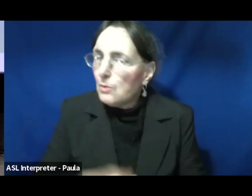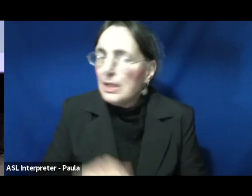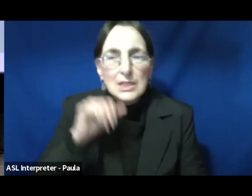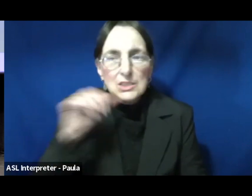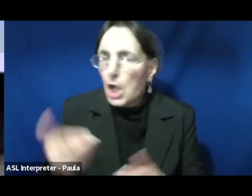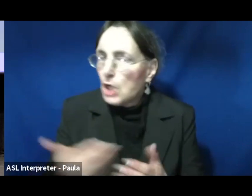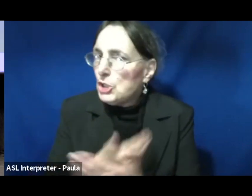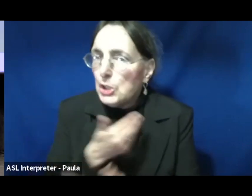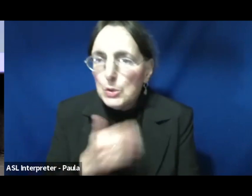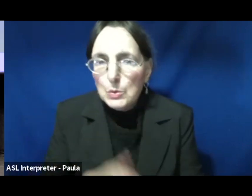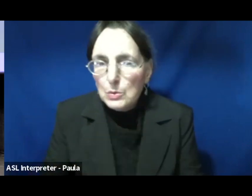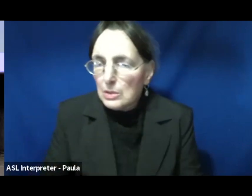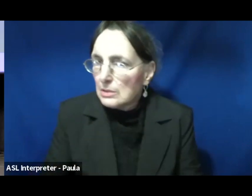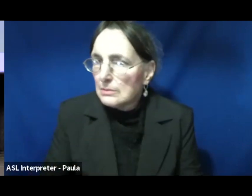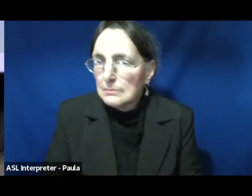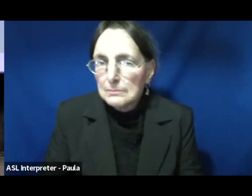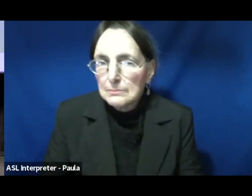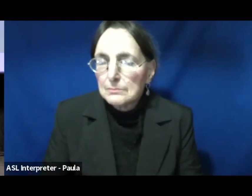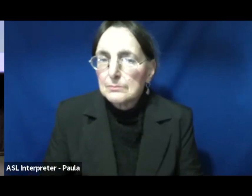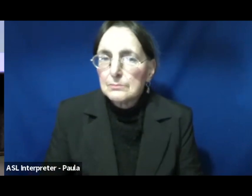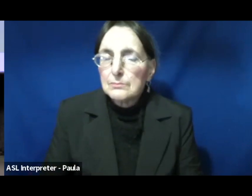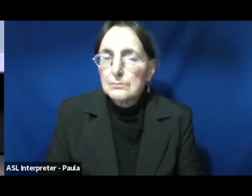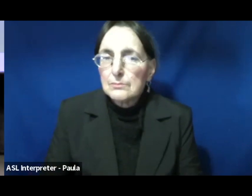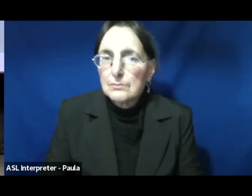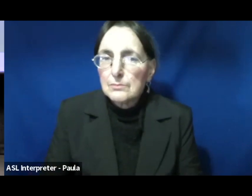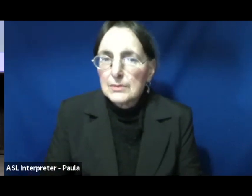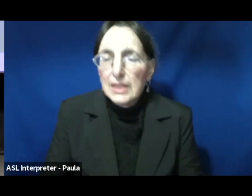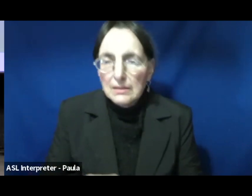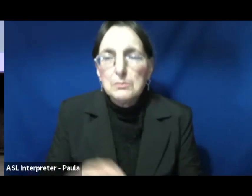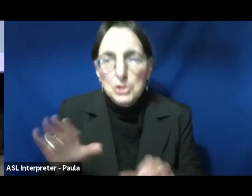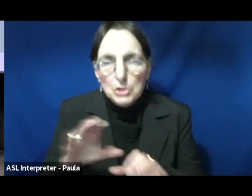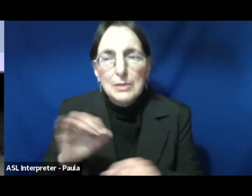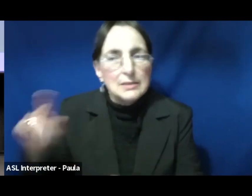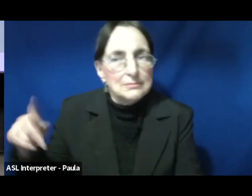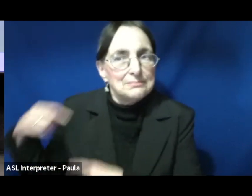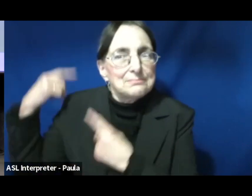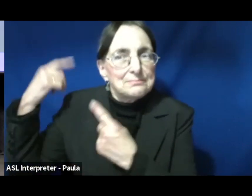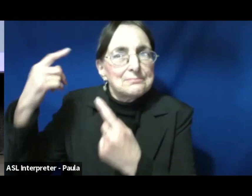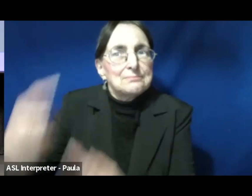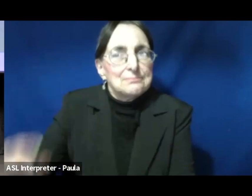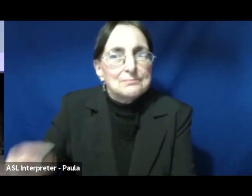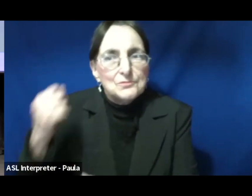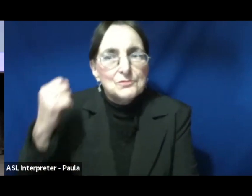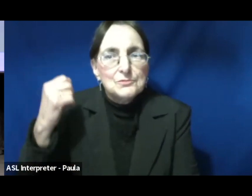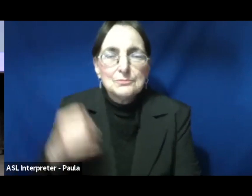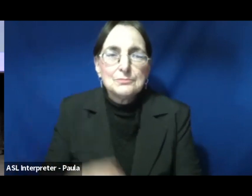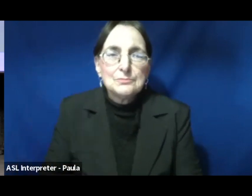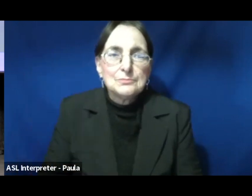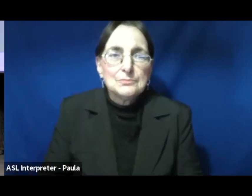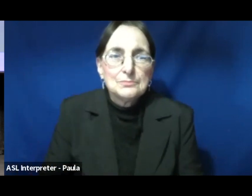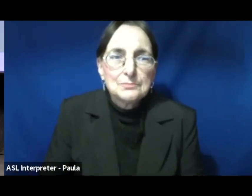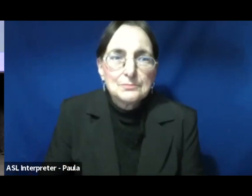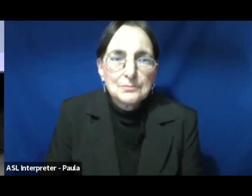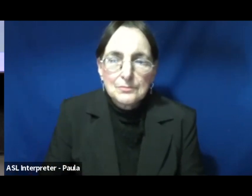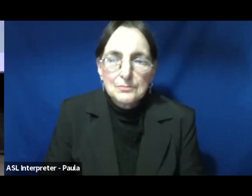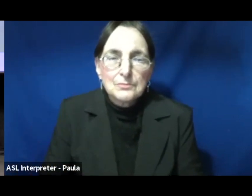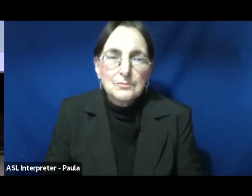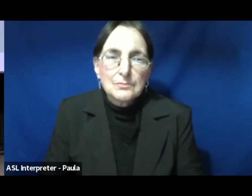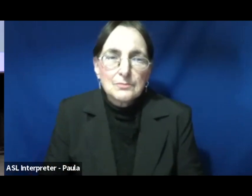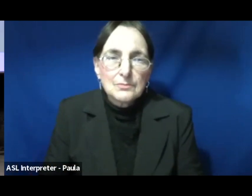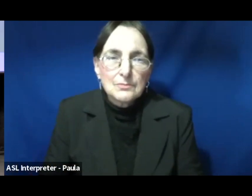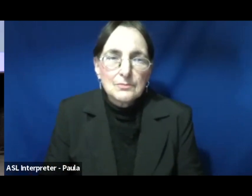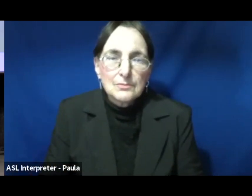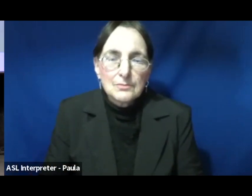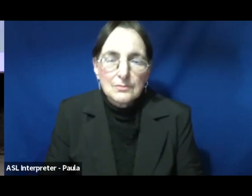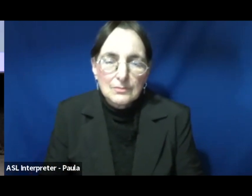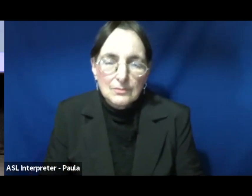Farm and around Sonoma County, we got this new thing now called carbon sequestration. We're trying to sequester carbon. Oh, that's new, right? Isn't it new? It's very,